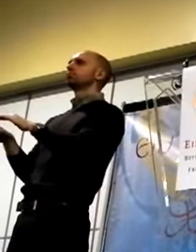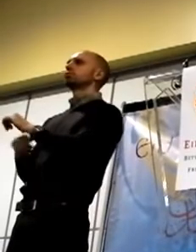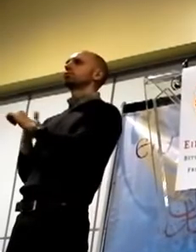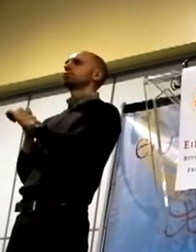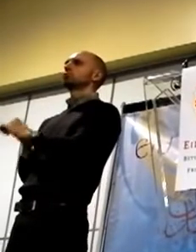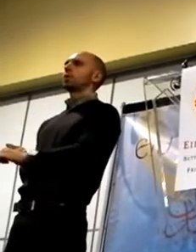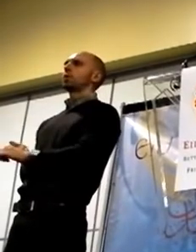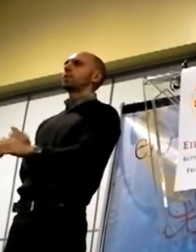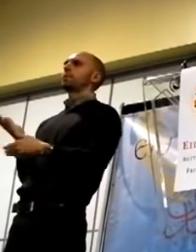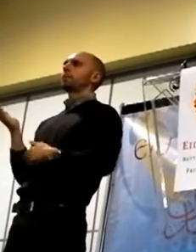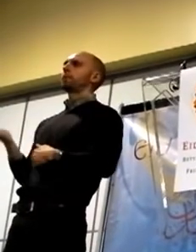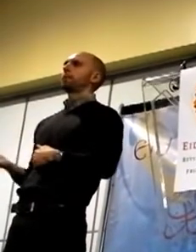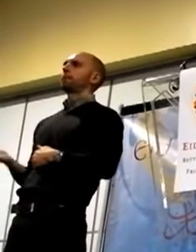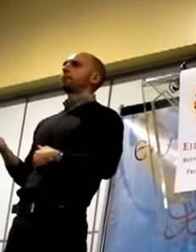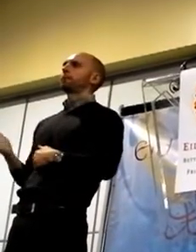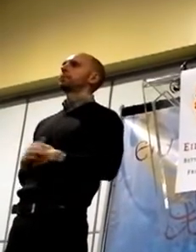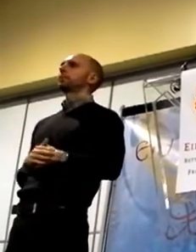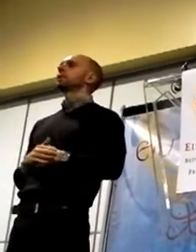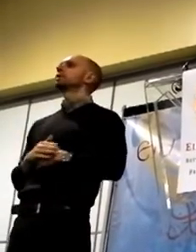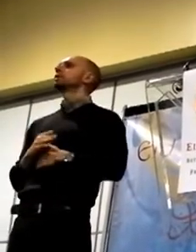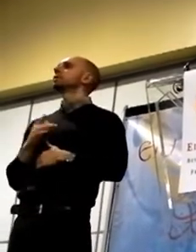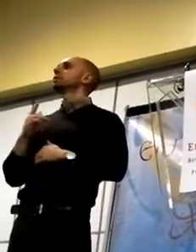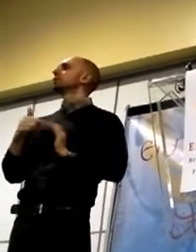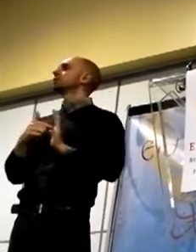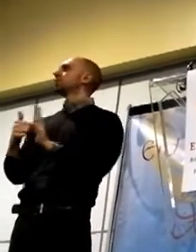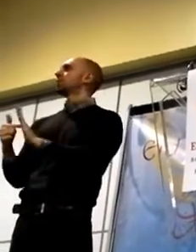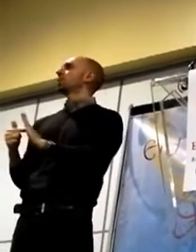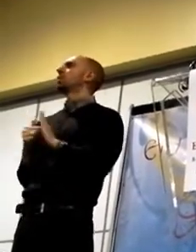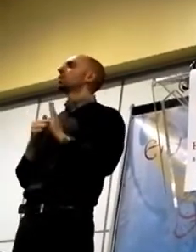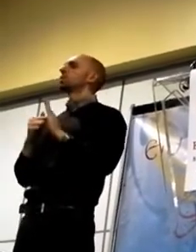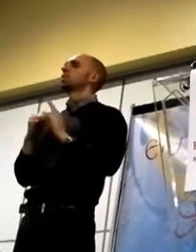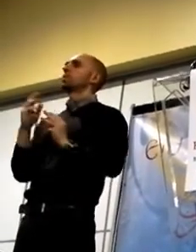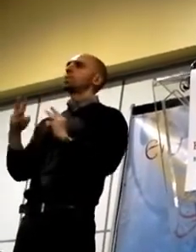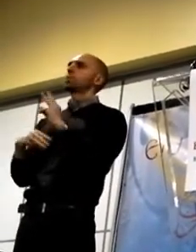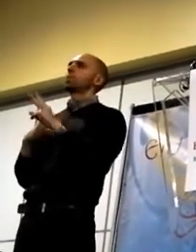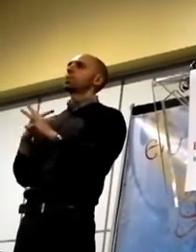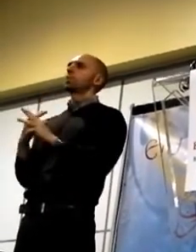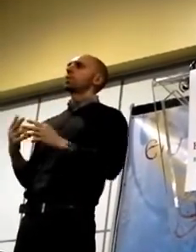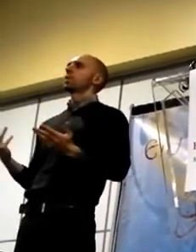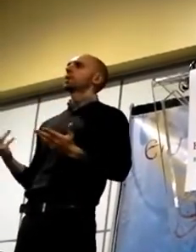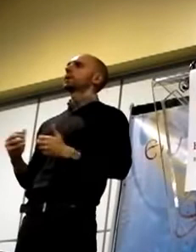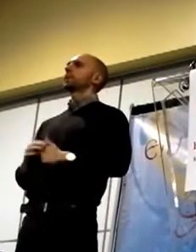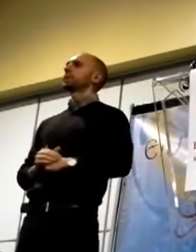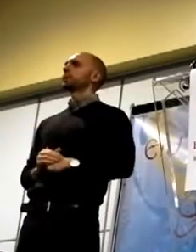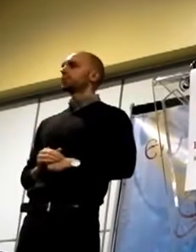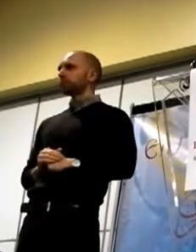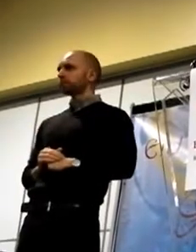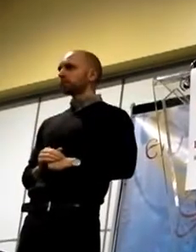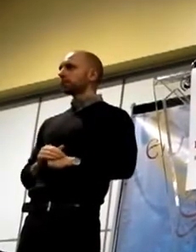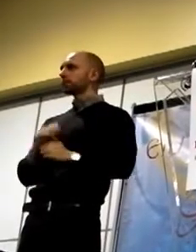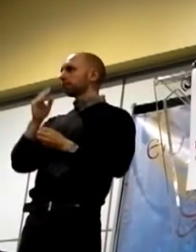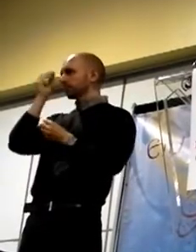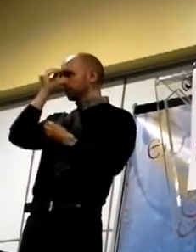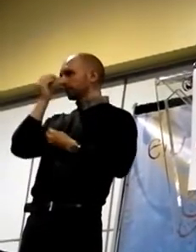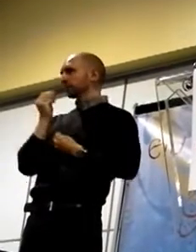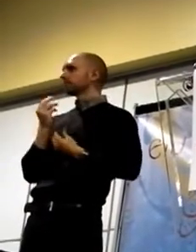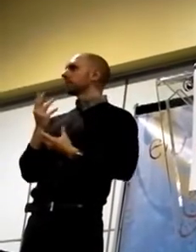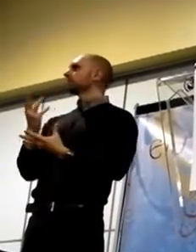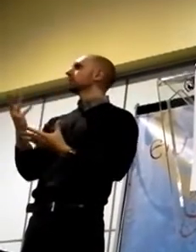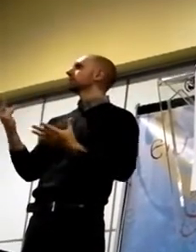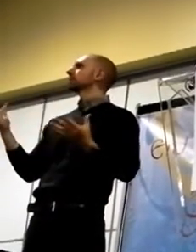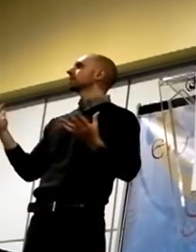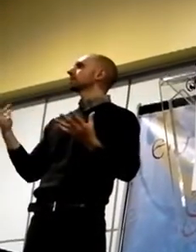showing the whole world how Muslims are submissive to the will of